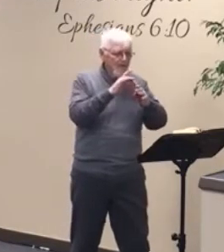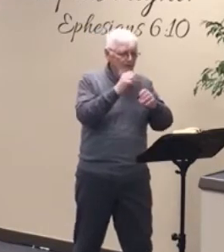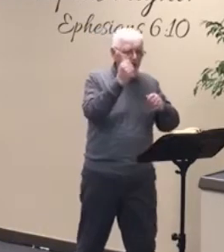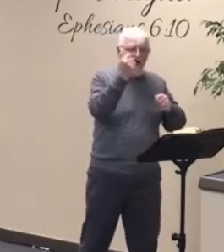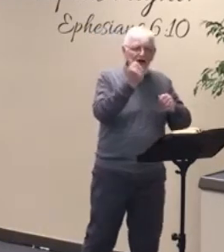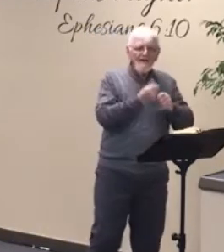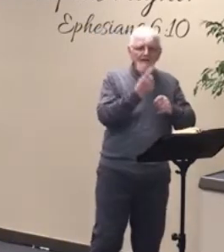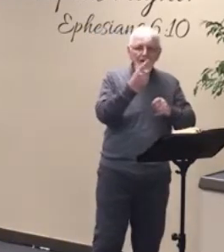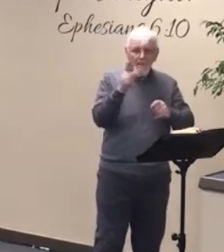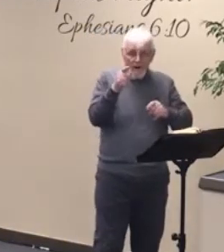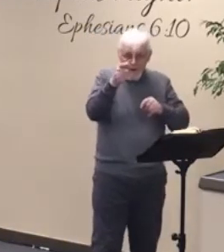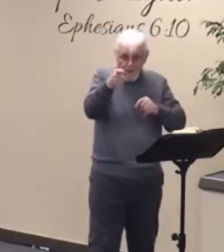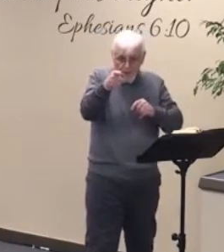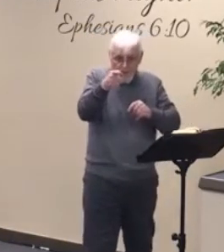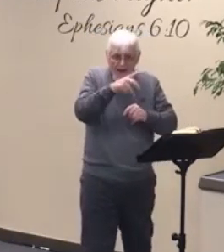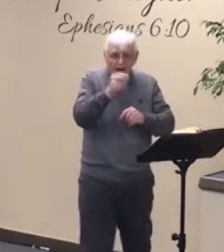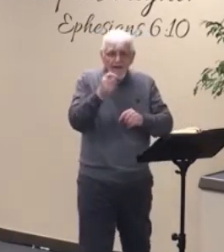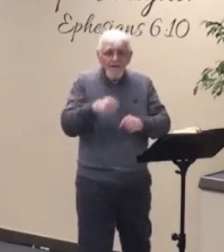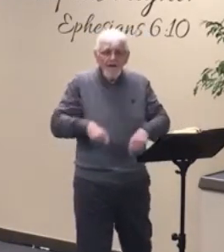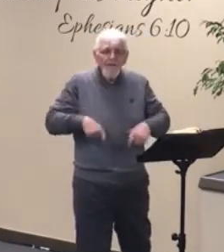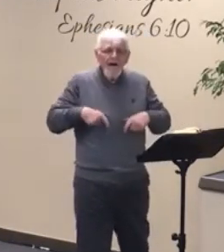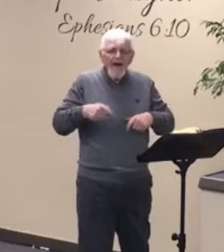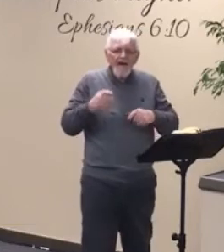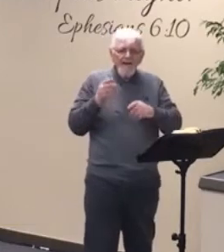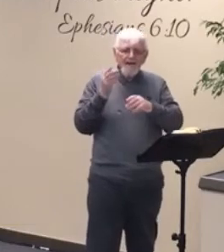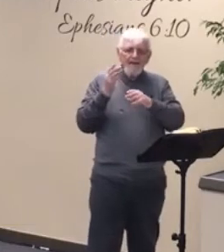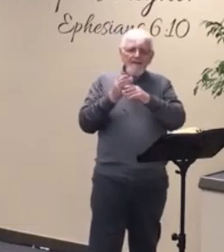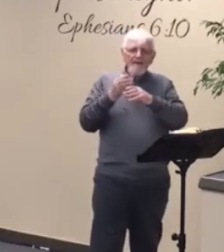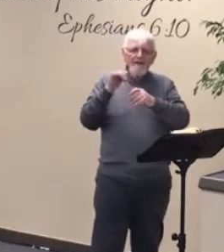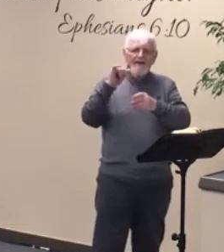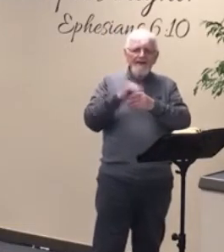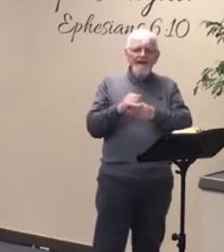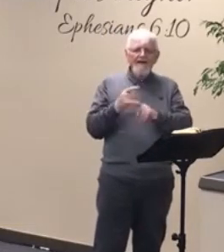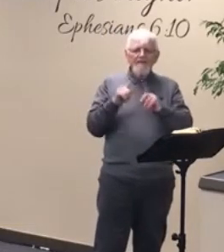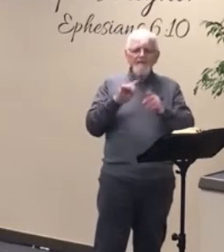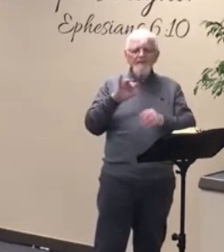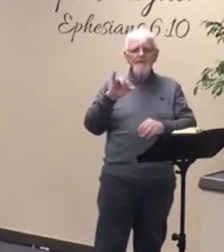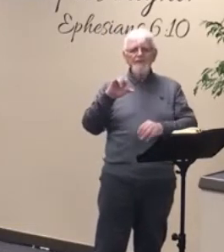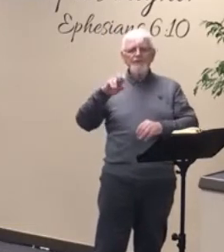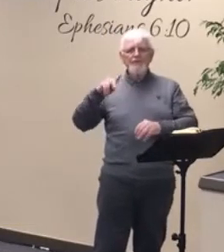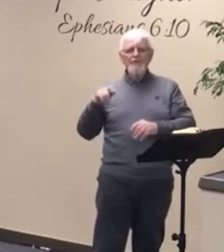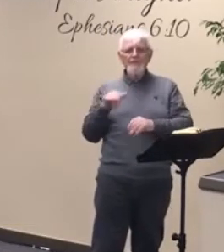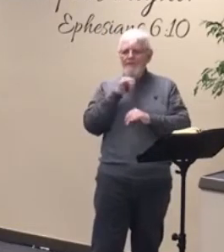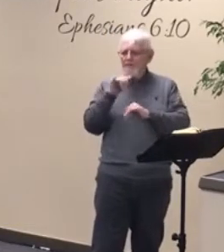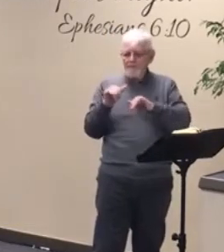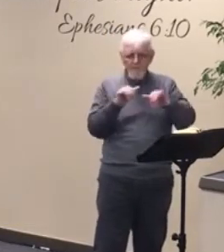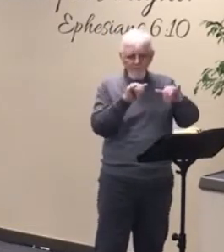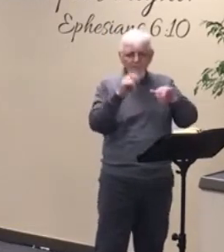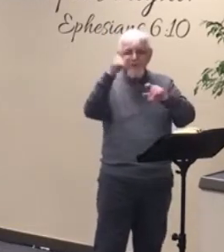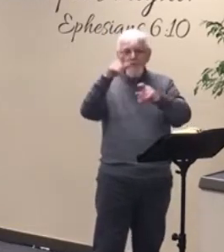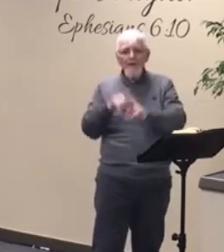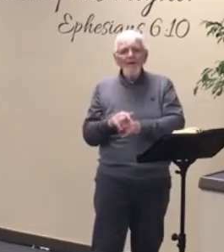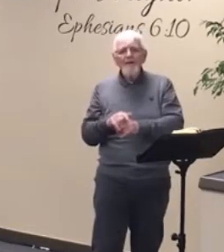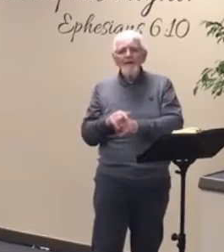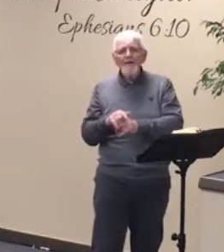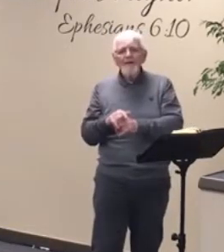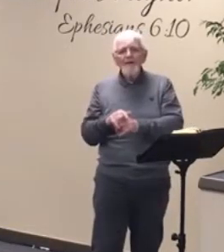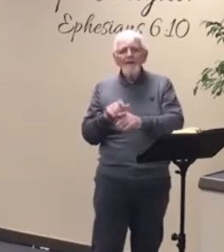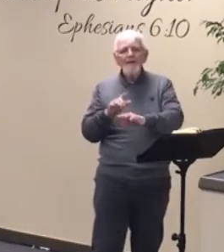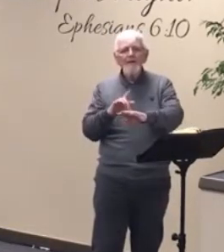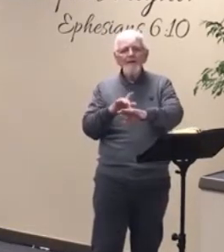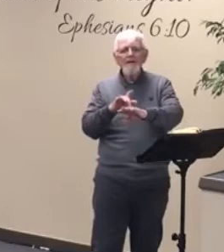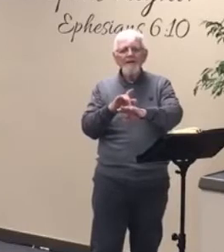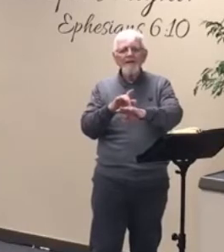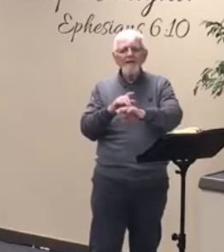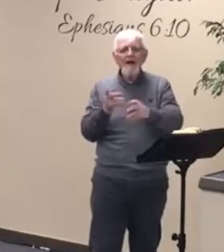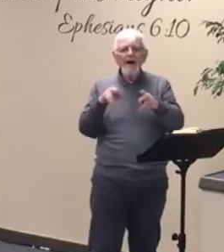and your pride affects you differently than affects other people. Joseph wasn't affected by the famine like the brethren were affected by the famine.